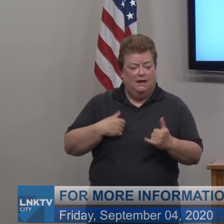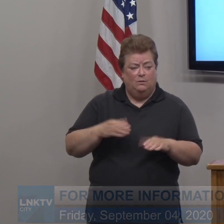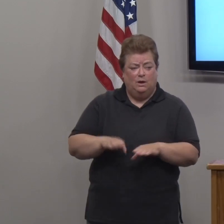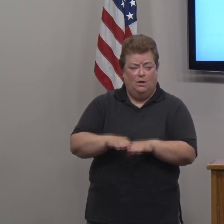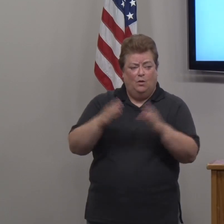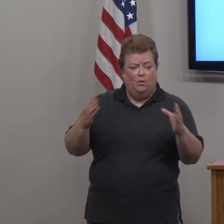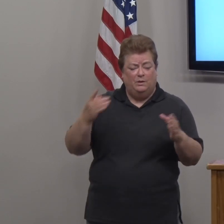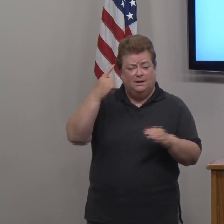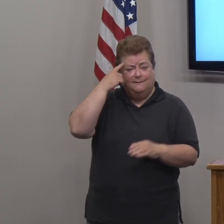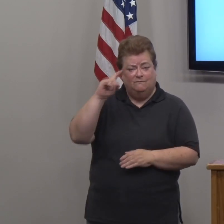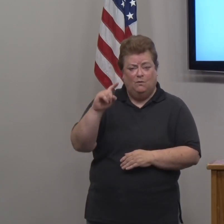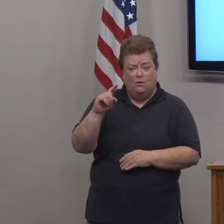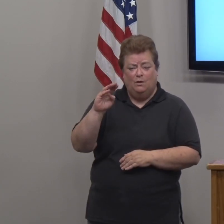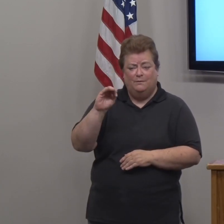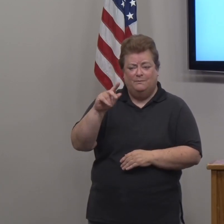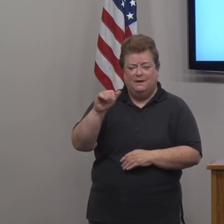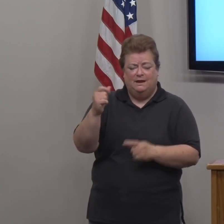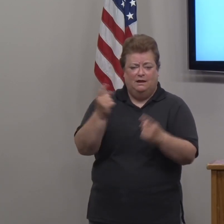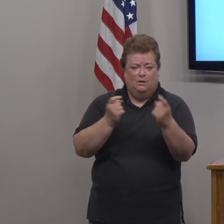from the media.